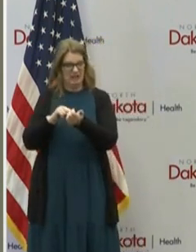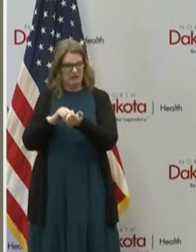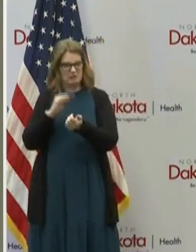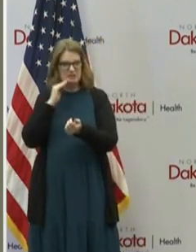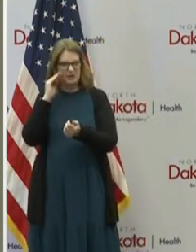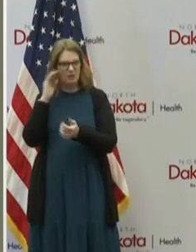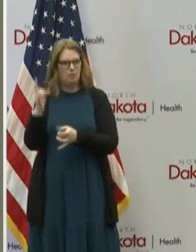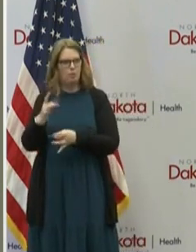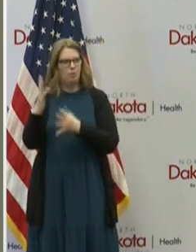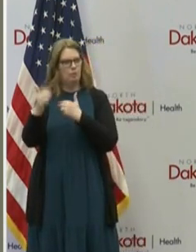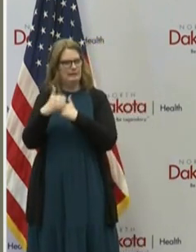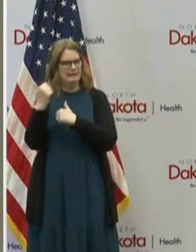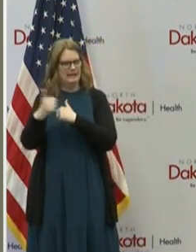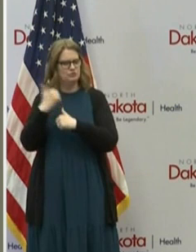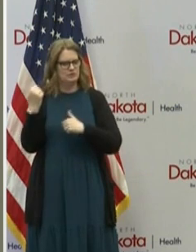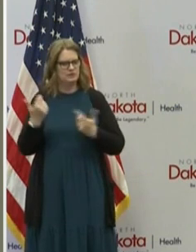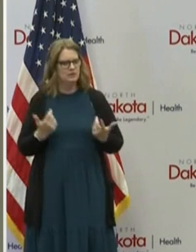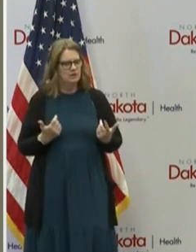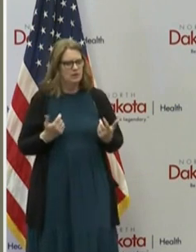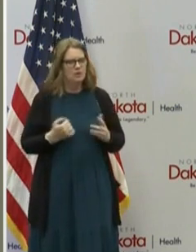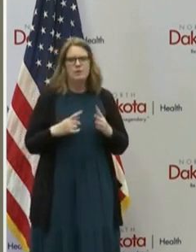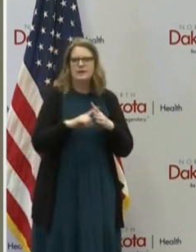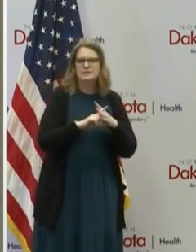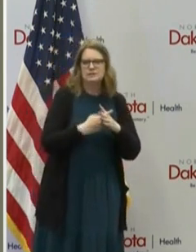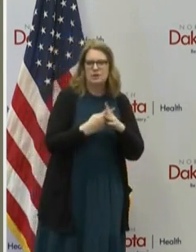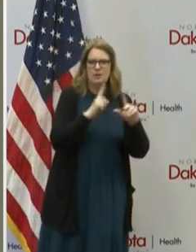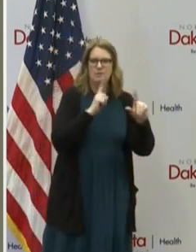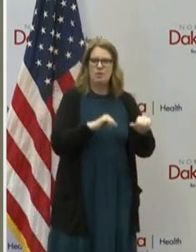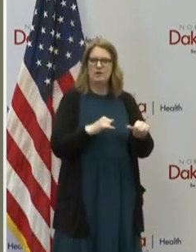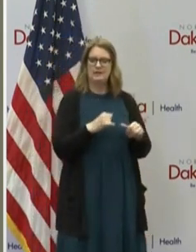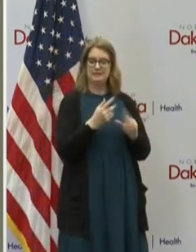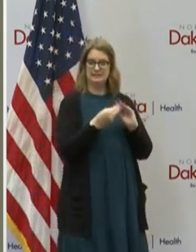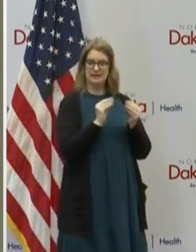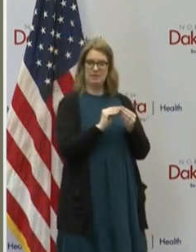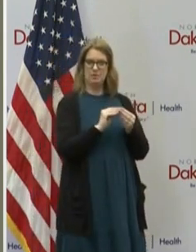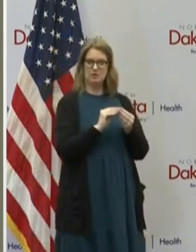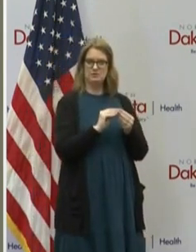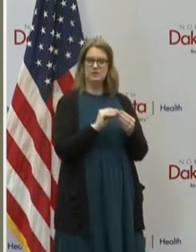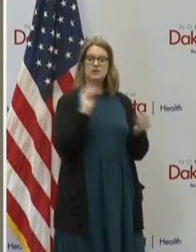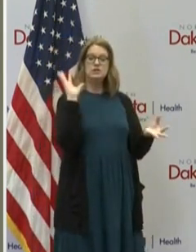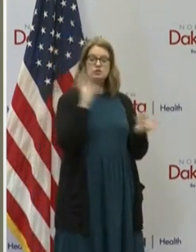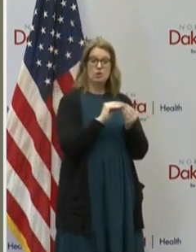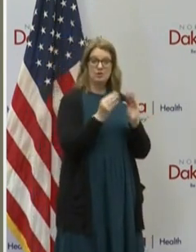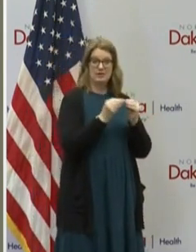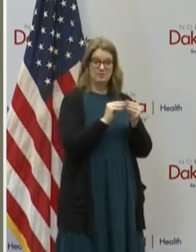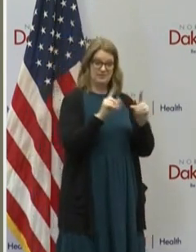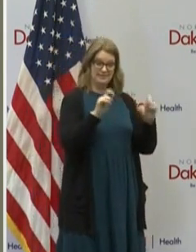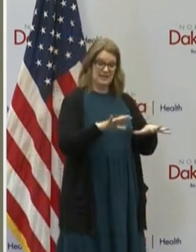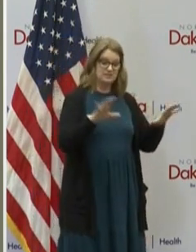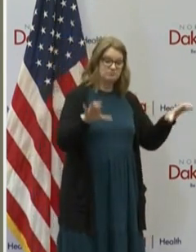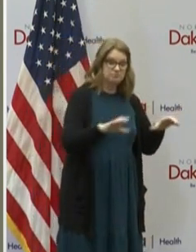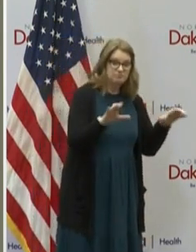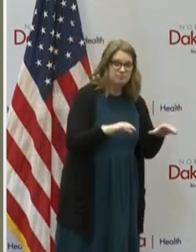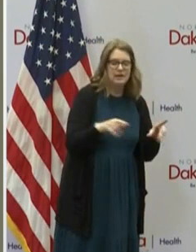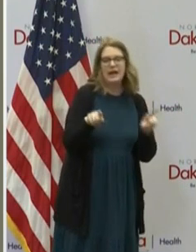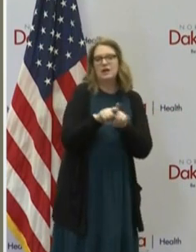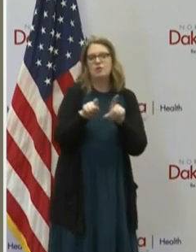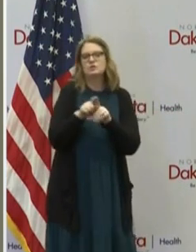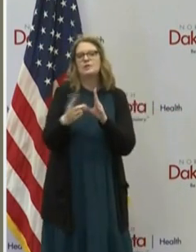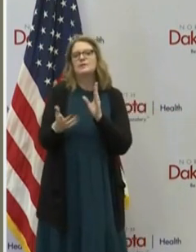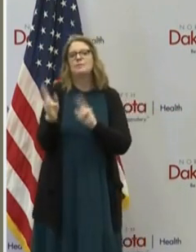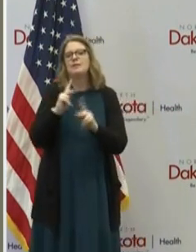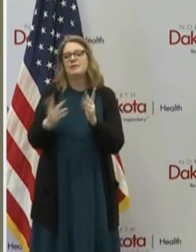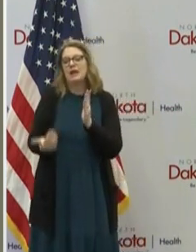again, this testing, so as we said, we're going to start reporting both of these numbers, our total tests completed, and also those new individuals that